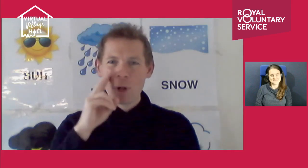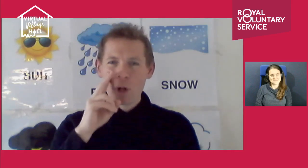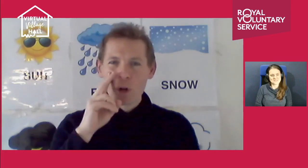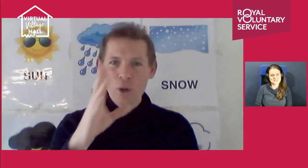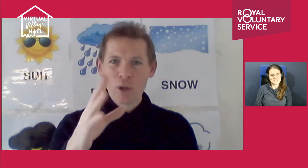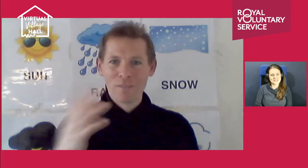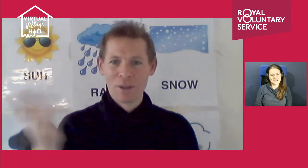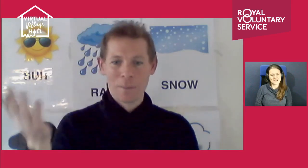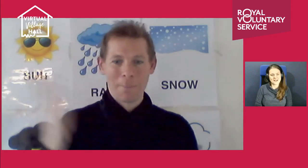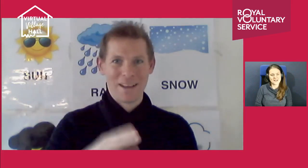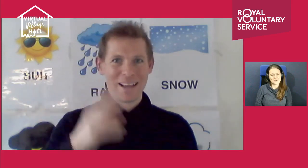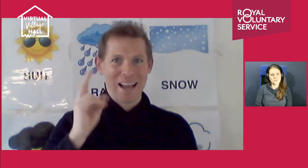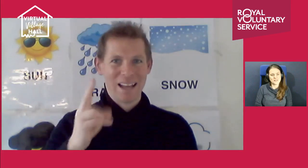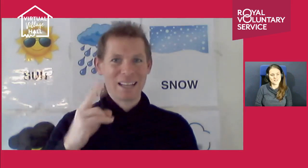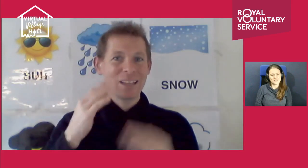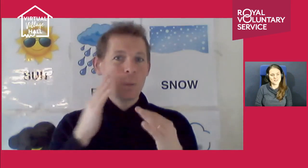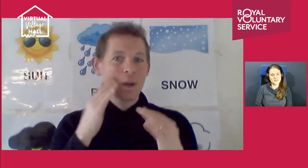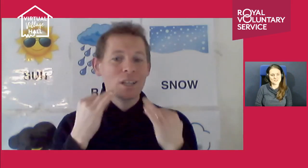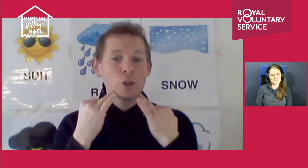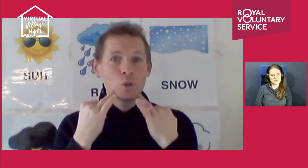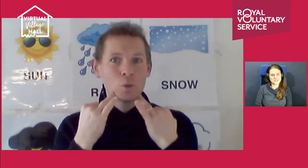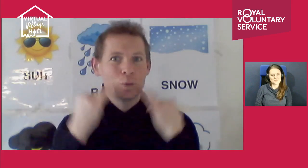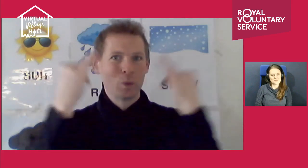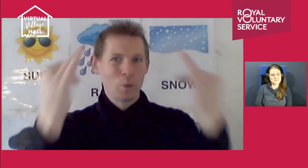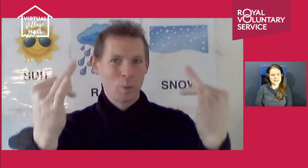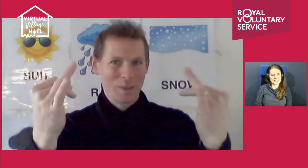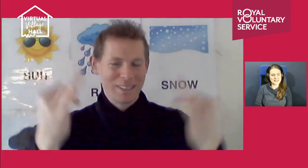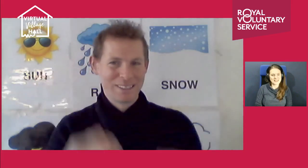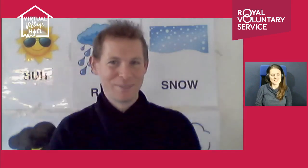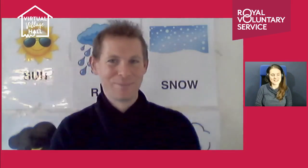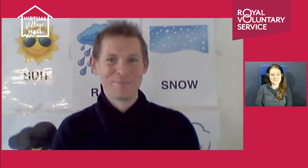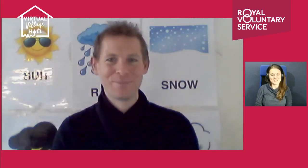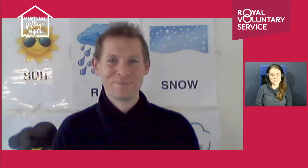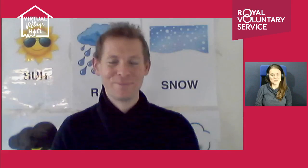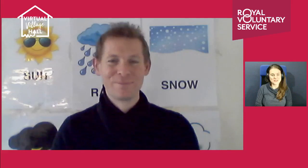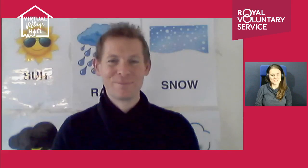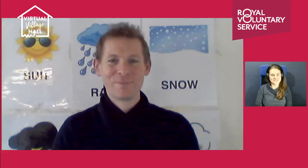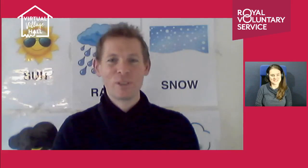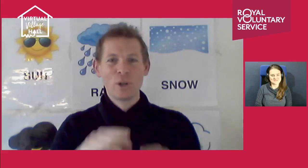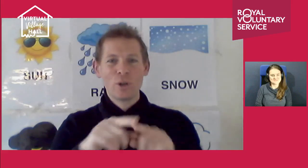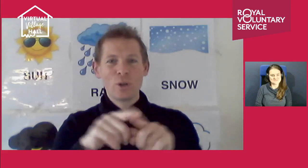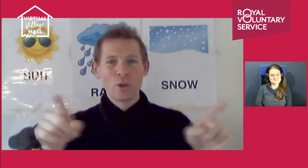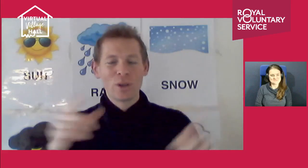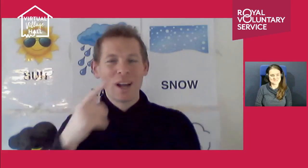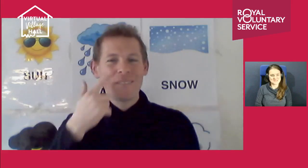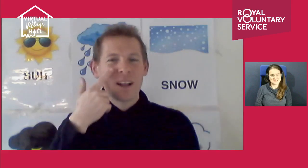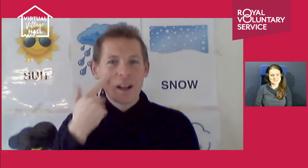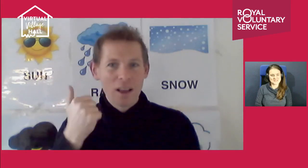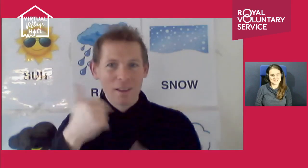today. I will look forward to being back again in 2 weeks' time.